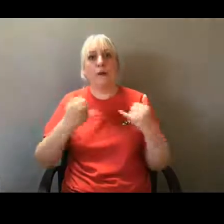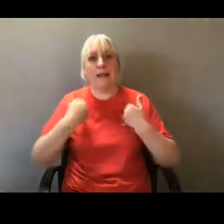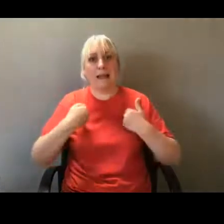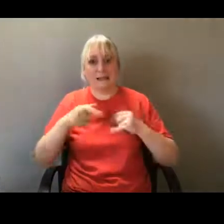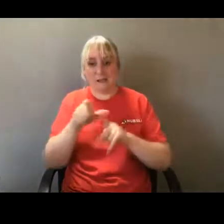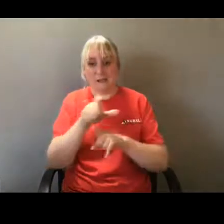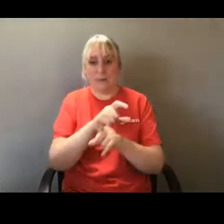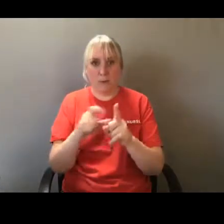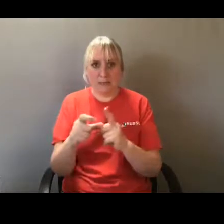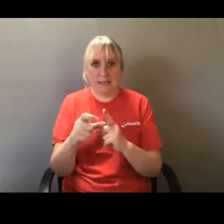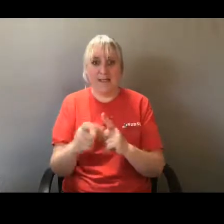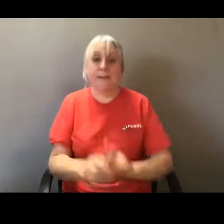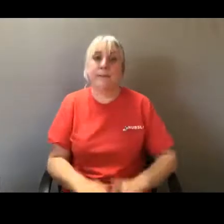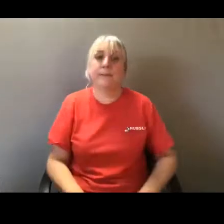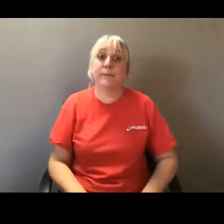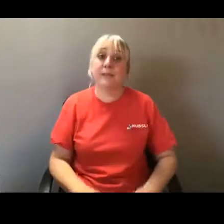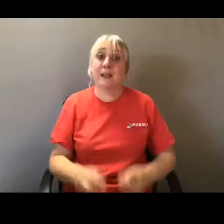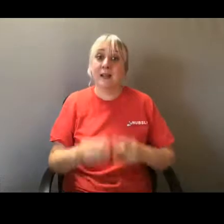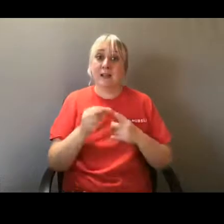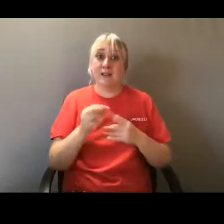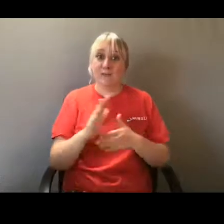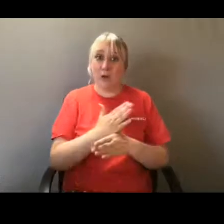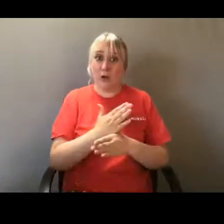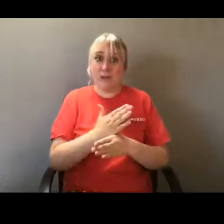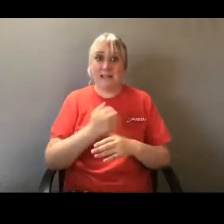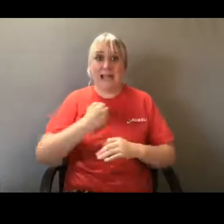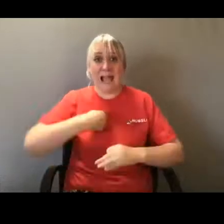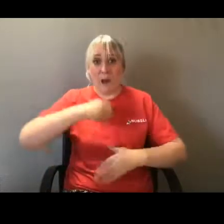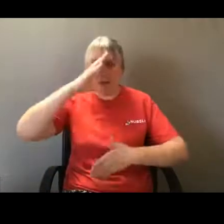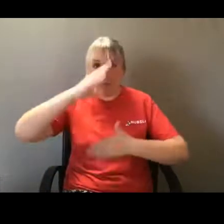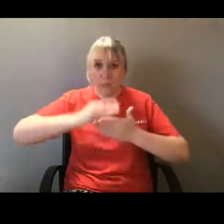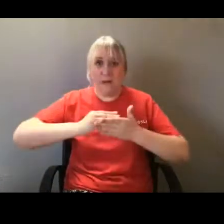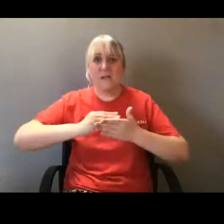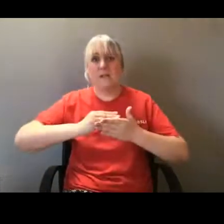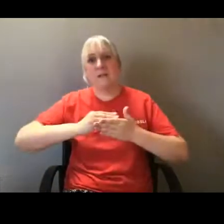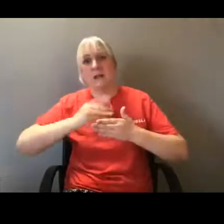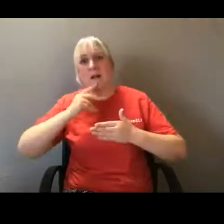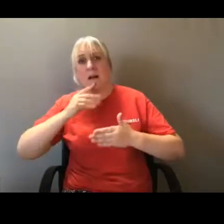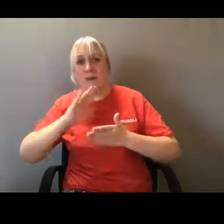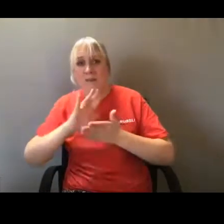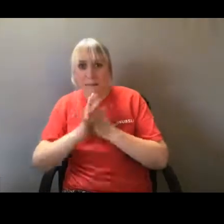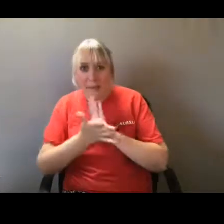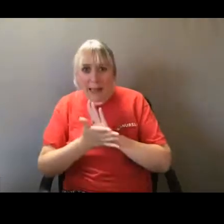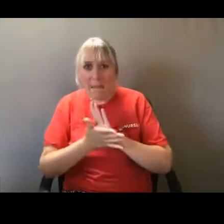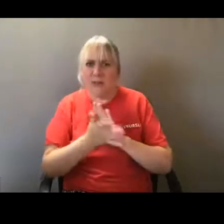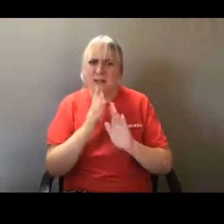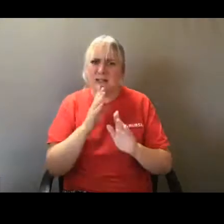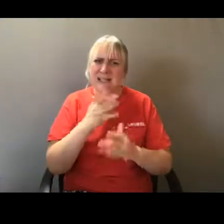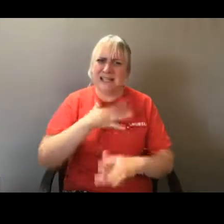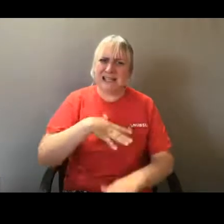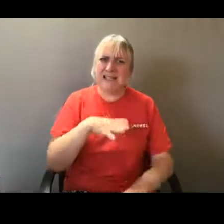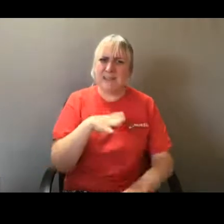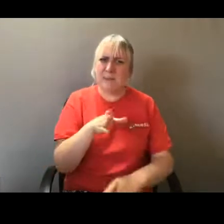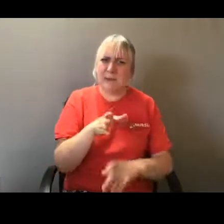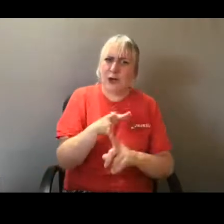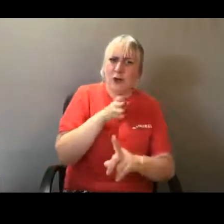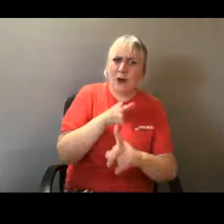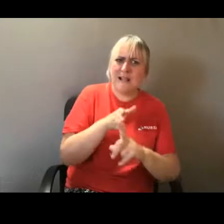Firstly, it would help if our experiences of impairment and our language of self-identity is acknowledged and validated by the